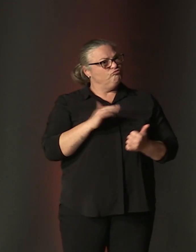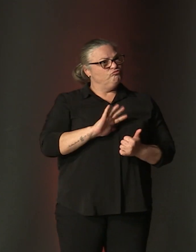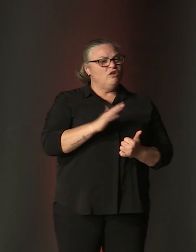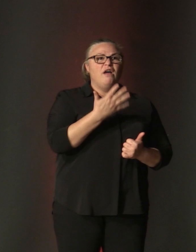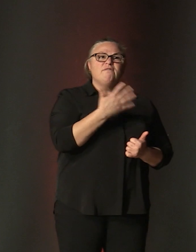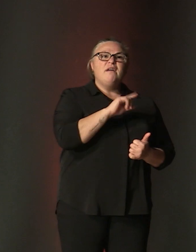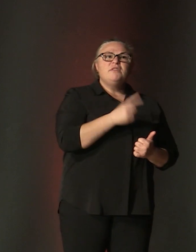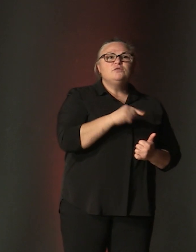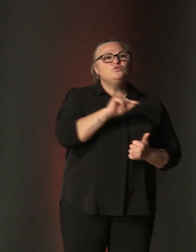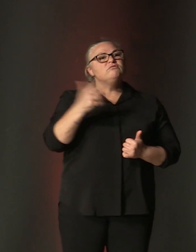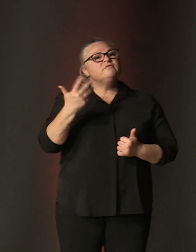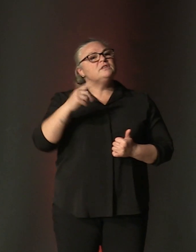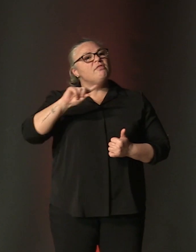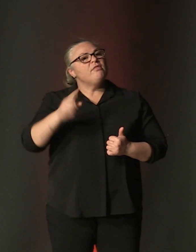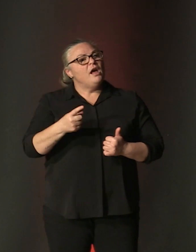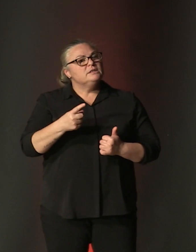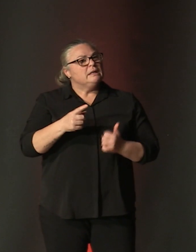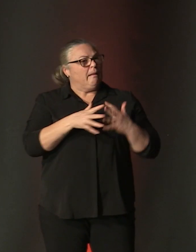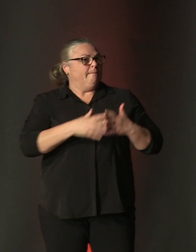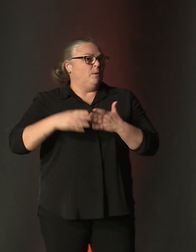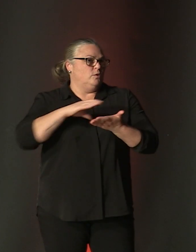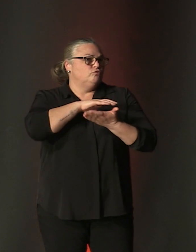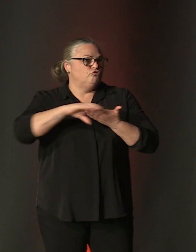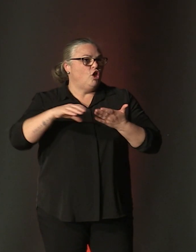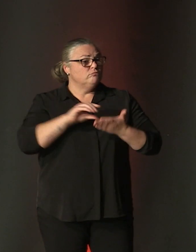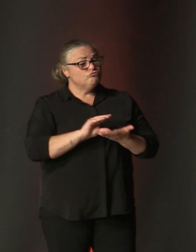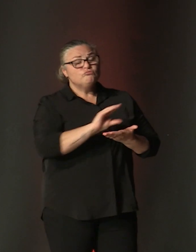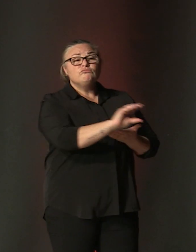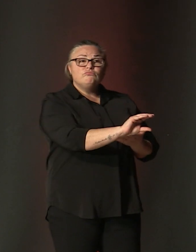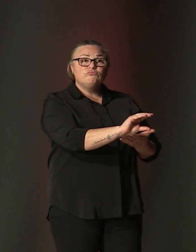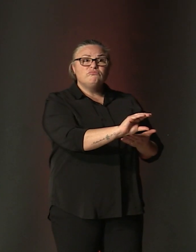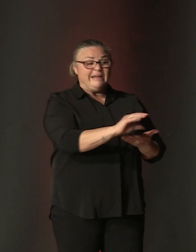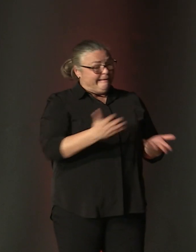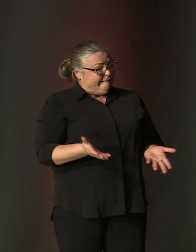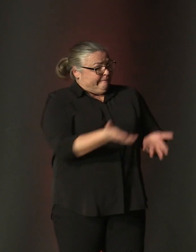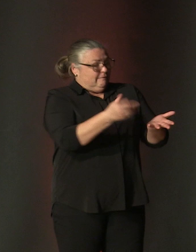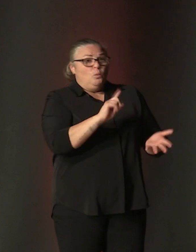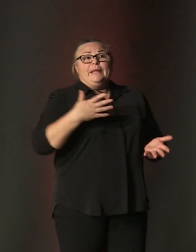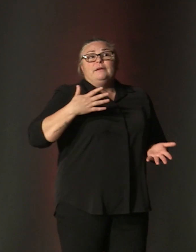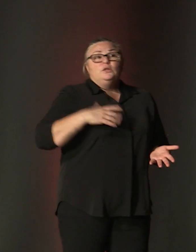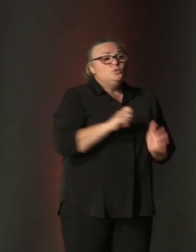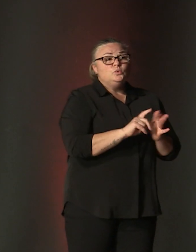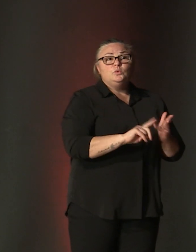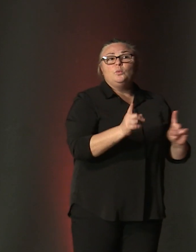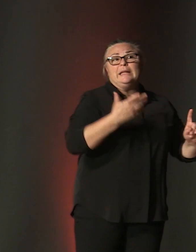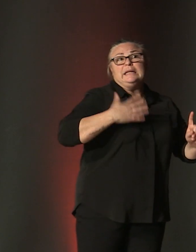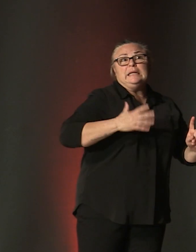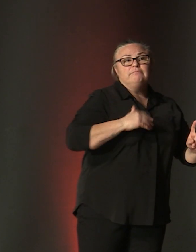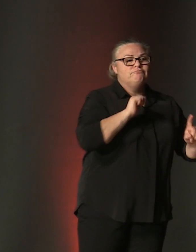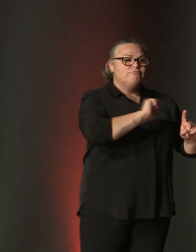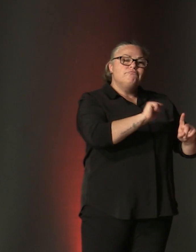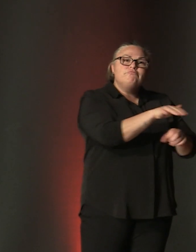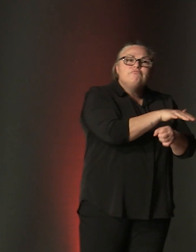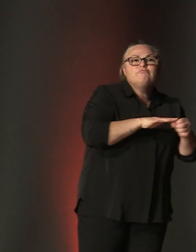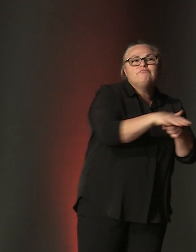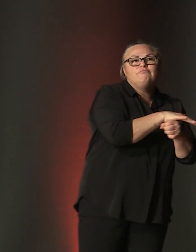$15,000 US. We were giving them the freedom to do what they need to do with their local